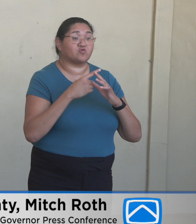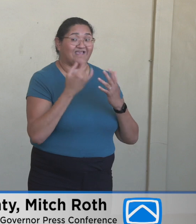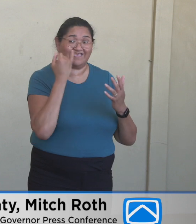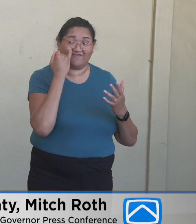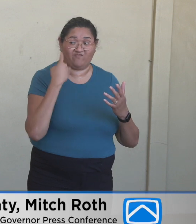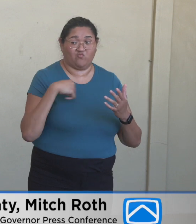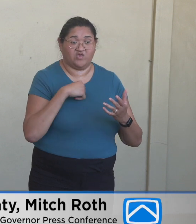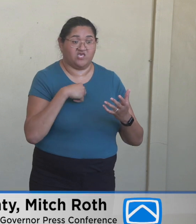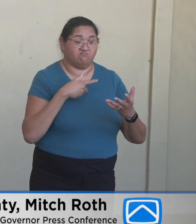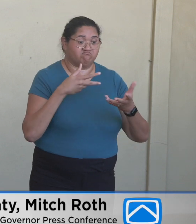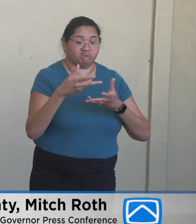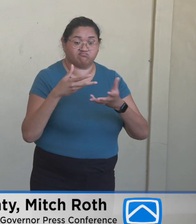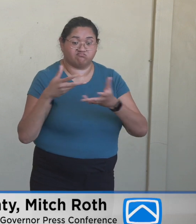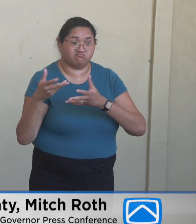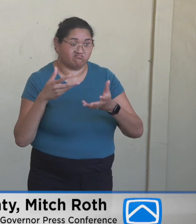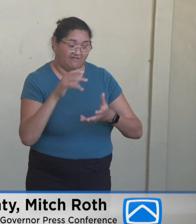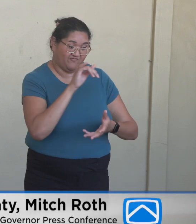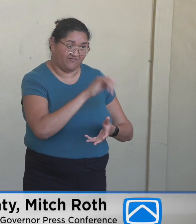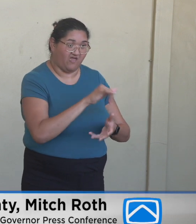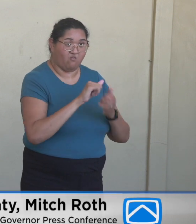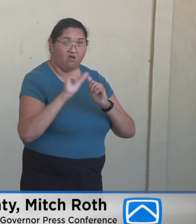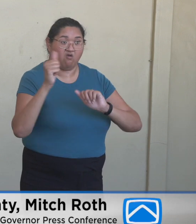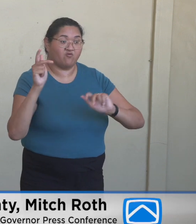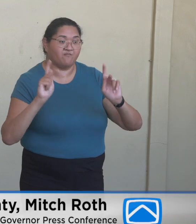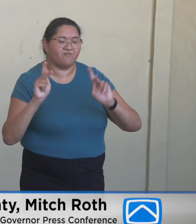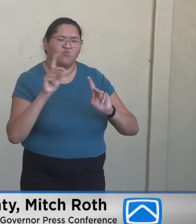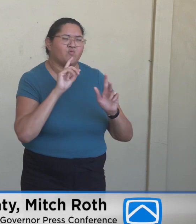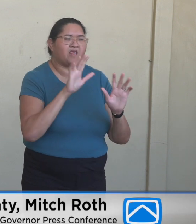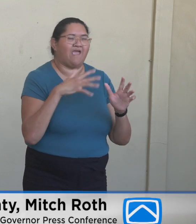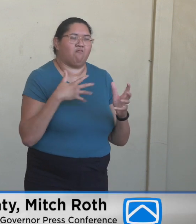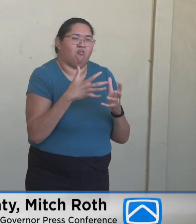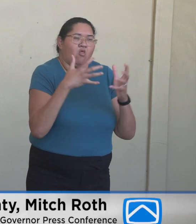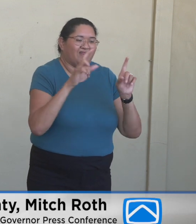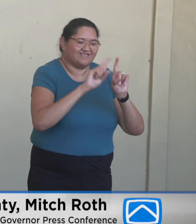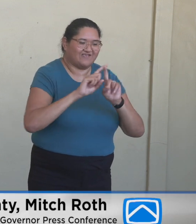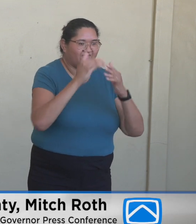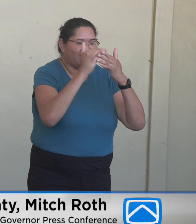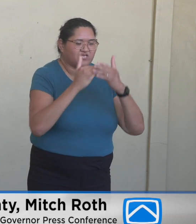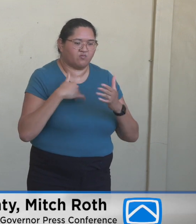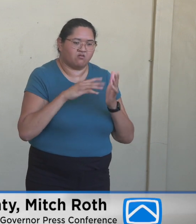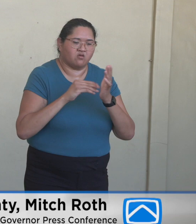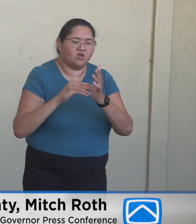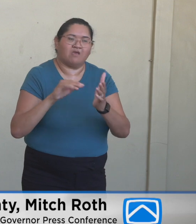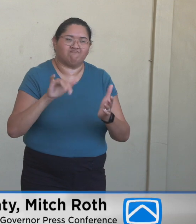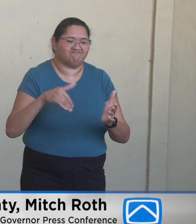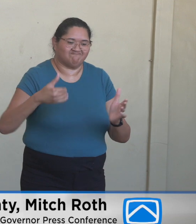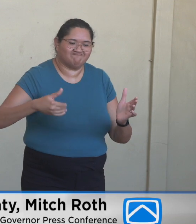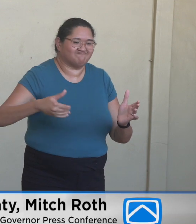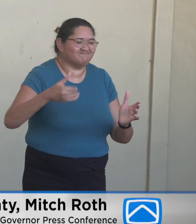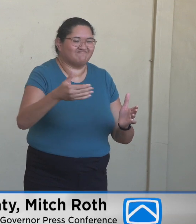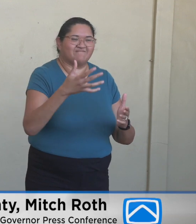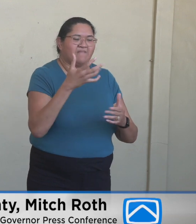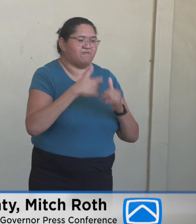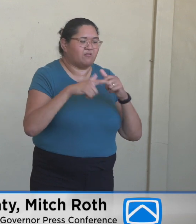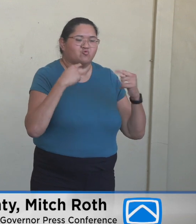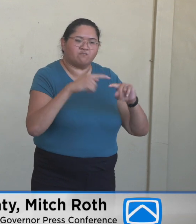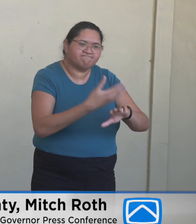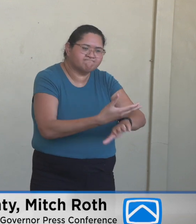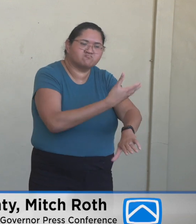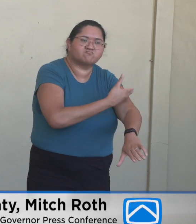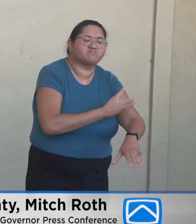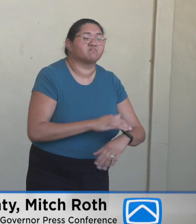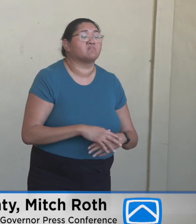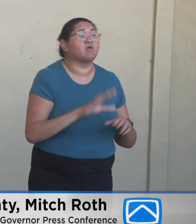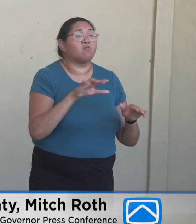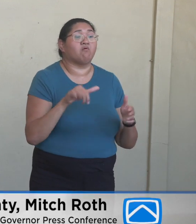we're sharing those with other people. But there's a lot of lessons that we learned every time, and every time we try to get better. The other